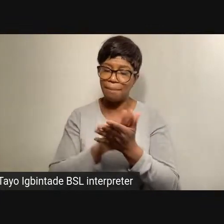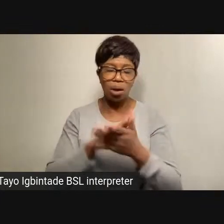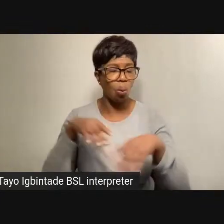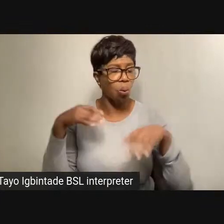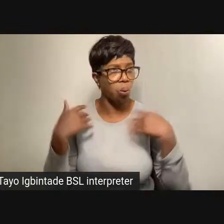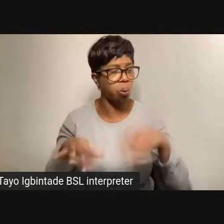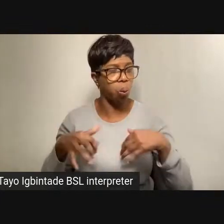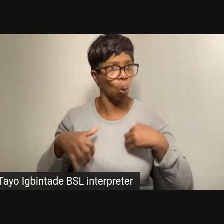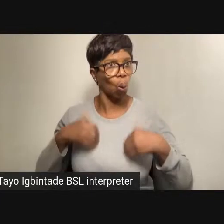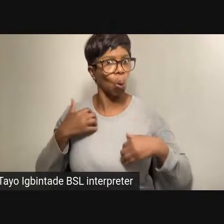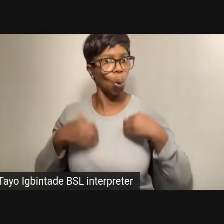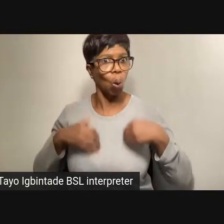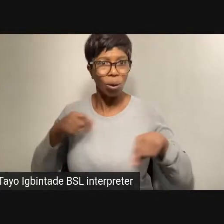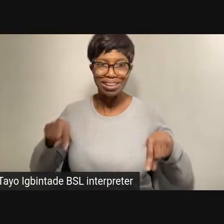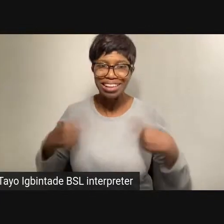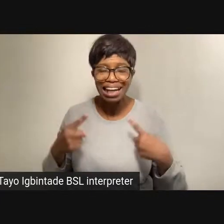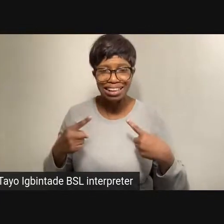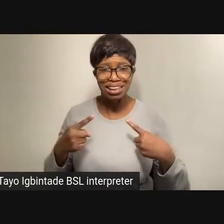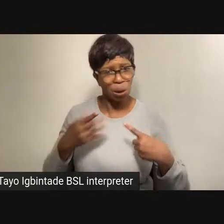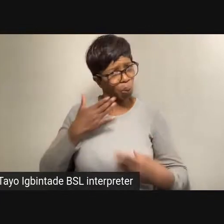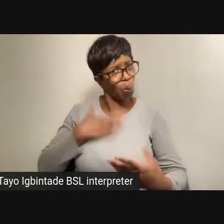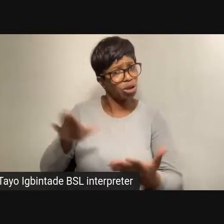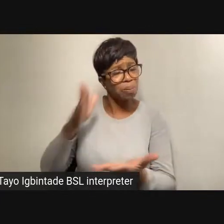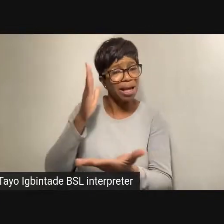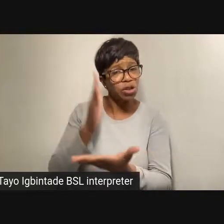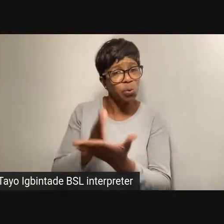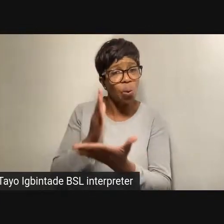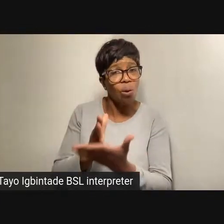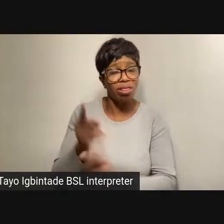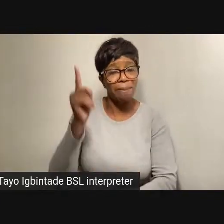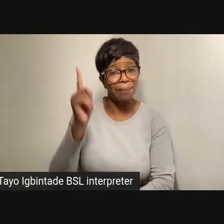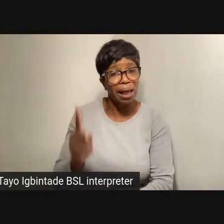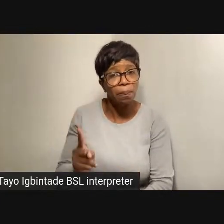challenge. We aim to make sure that people who